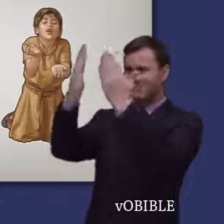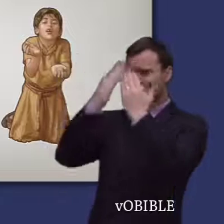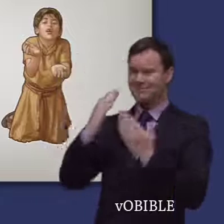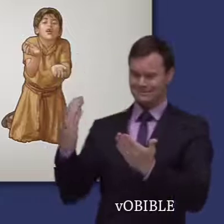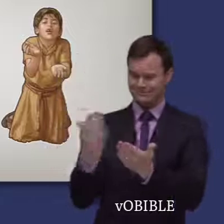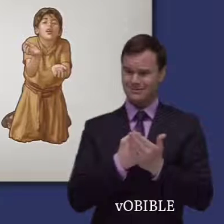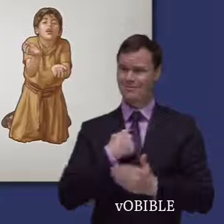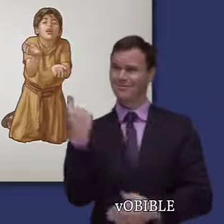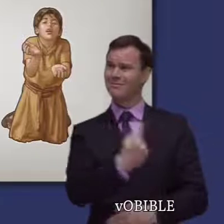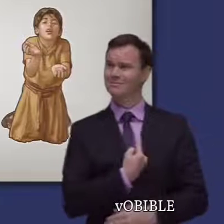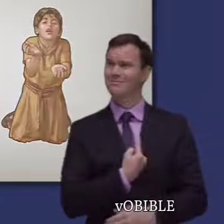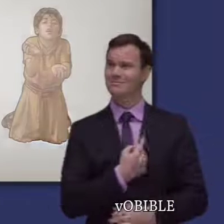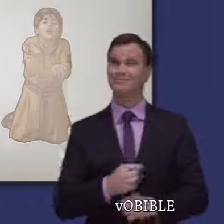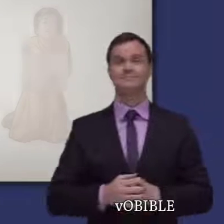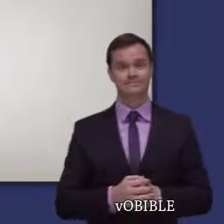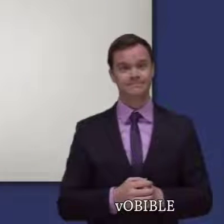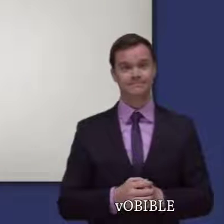salvation.